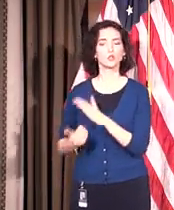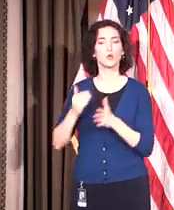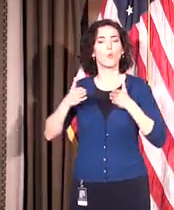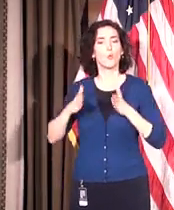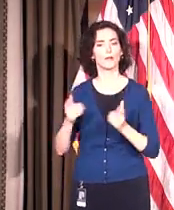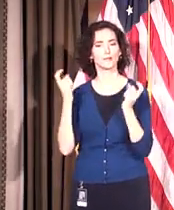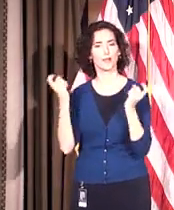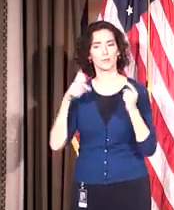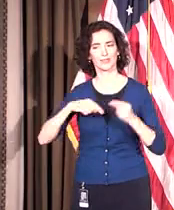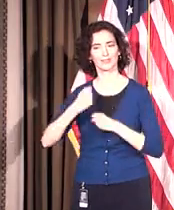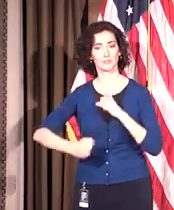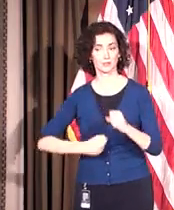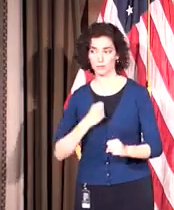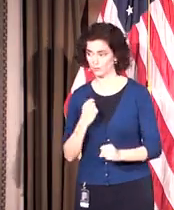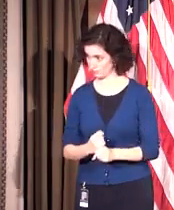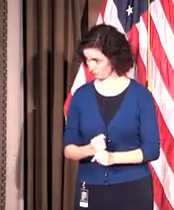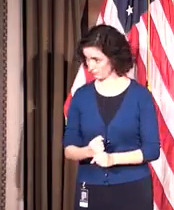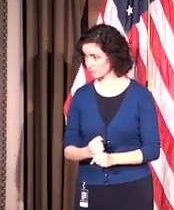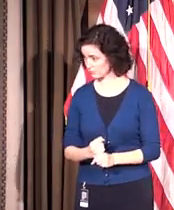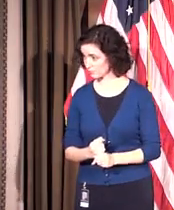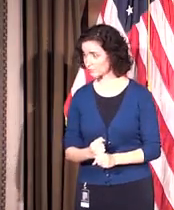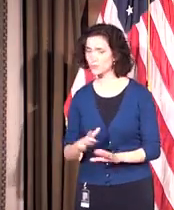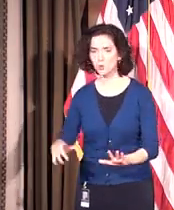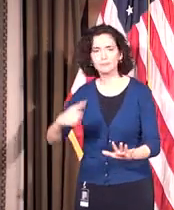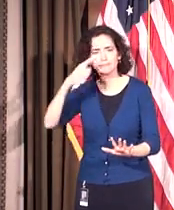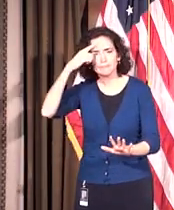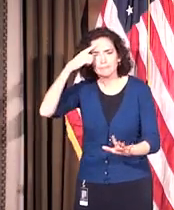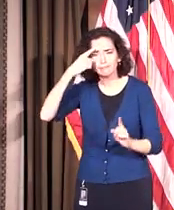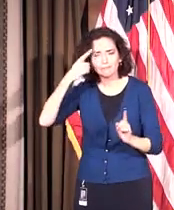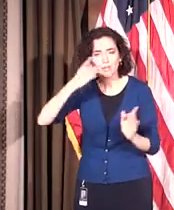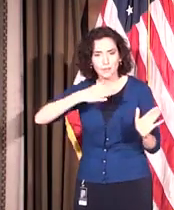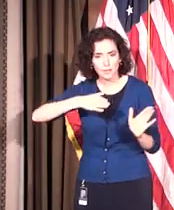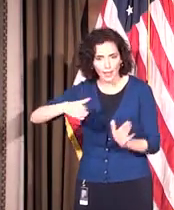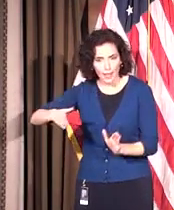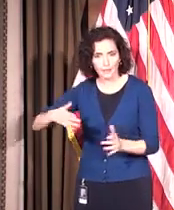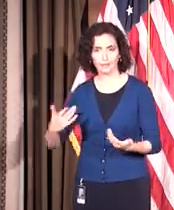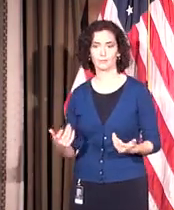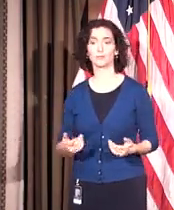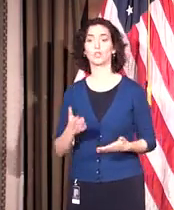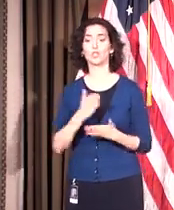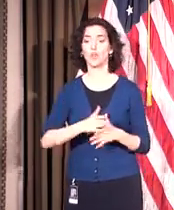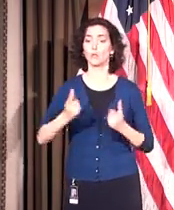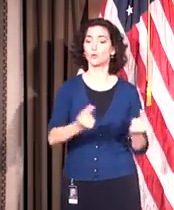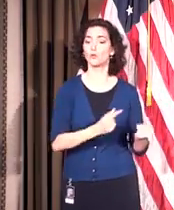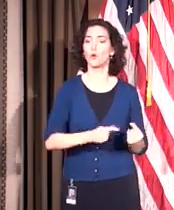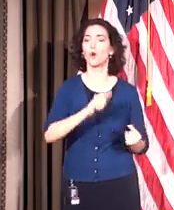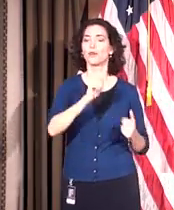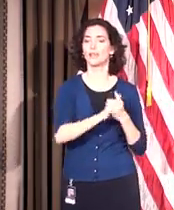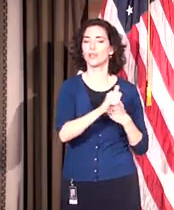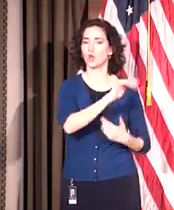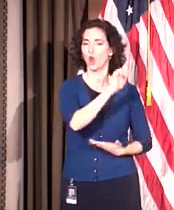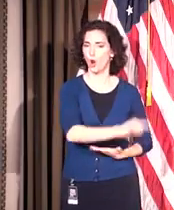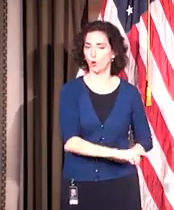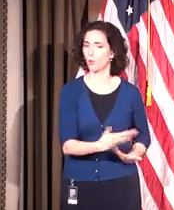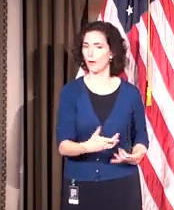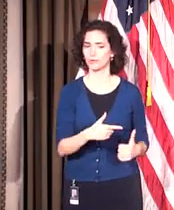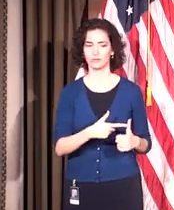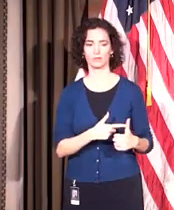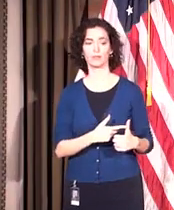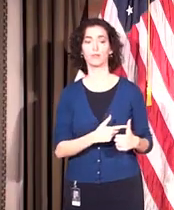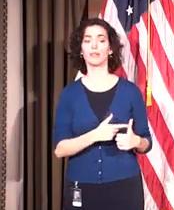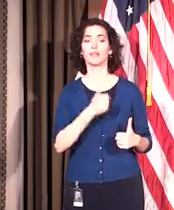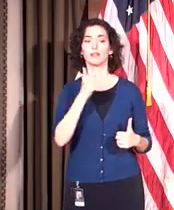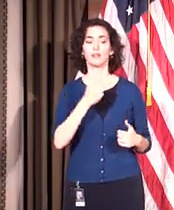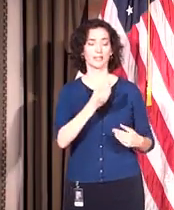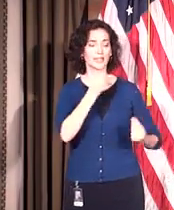year. There are some things to consider. Low risk activities include having dinner with